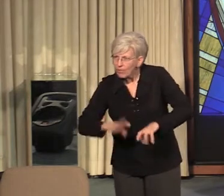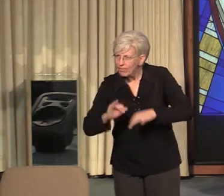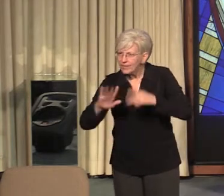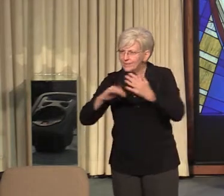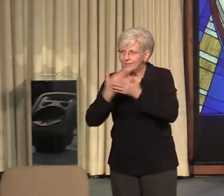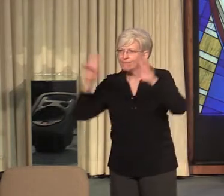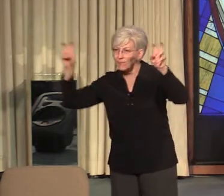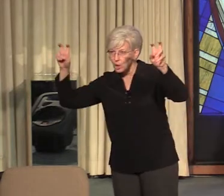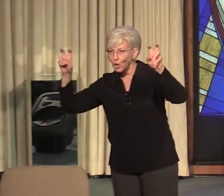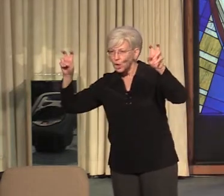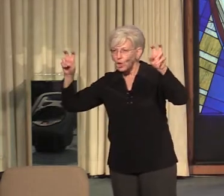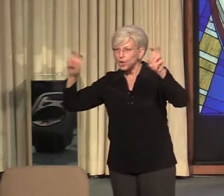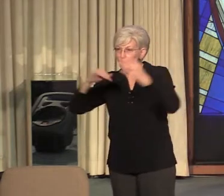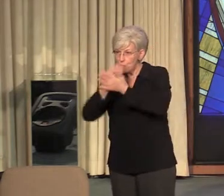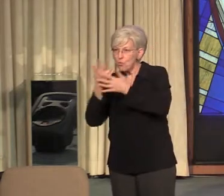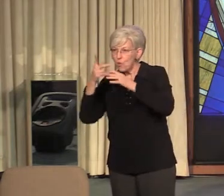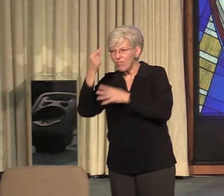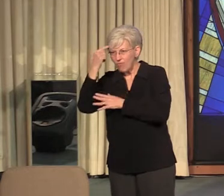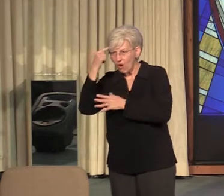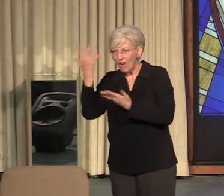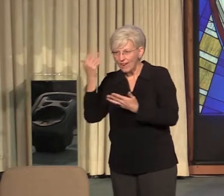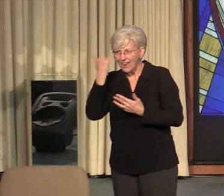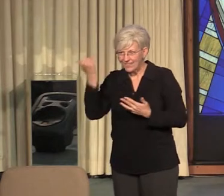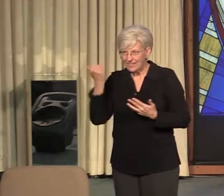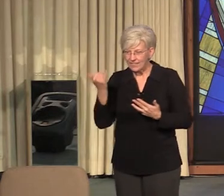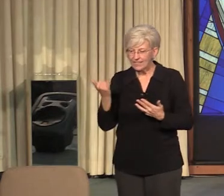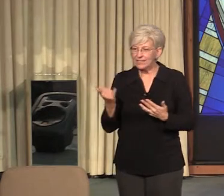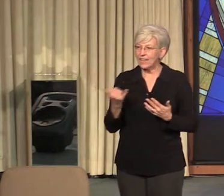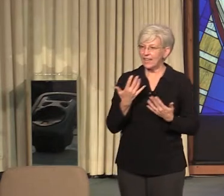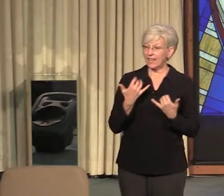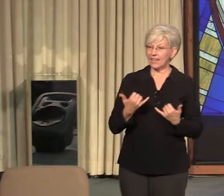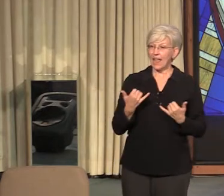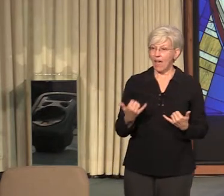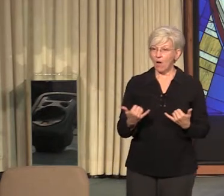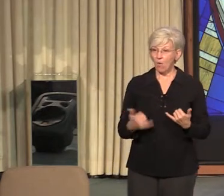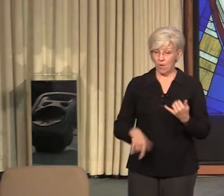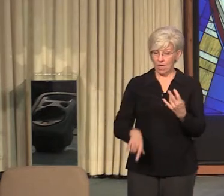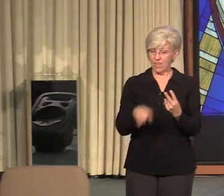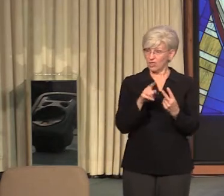Now, Charles's story and how this worked for him